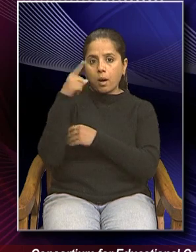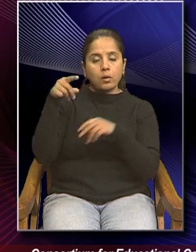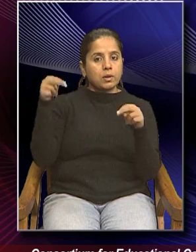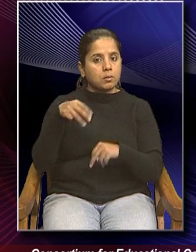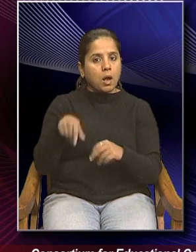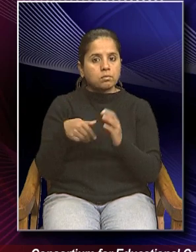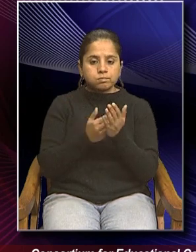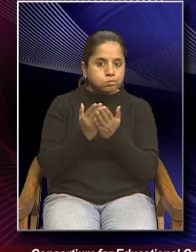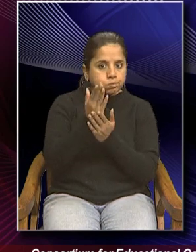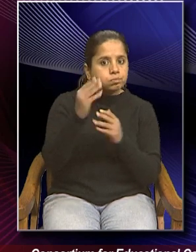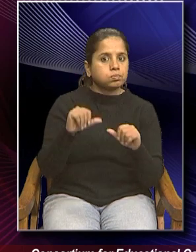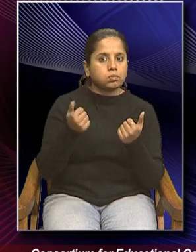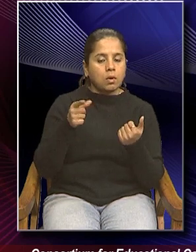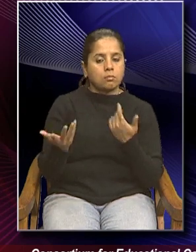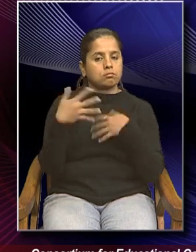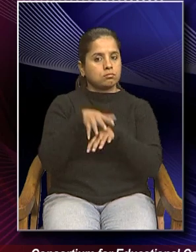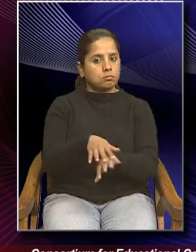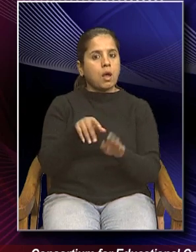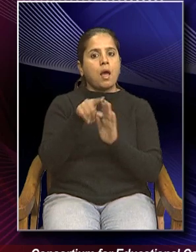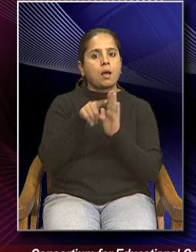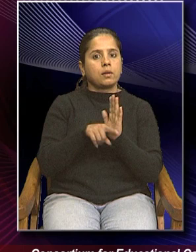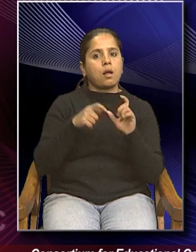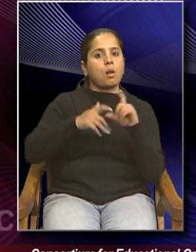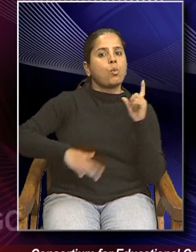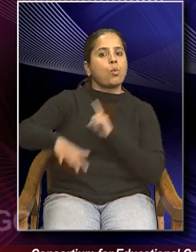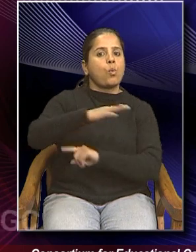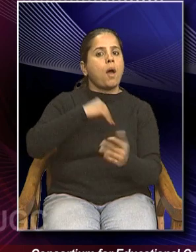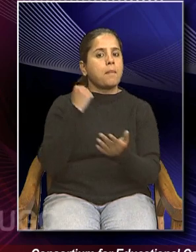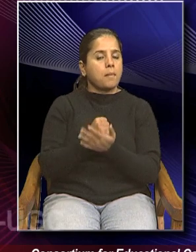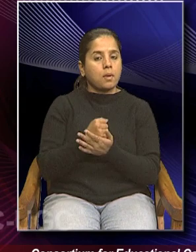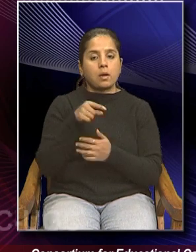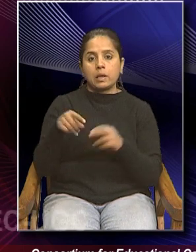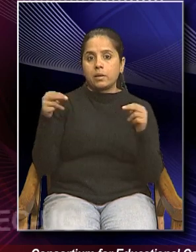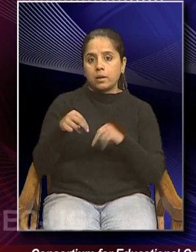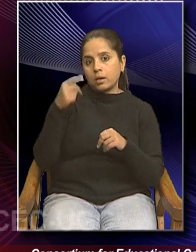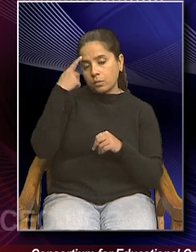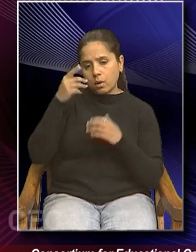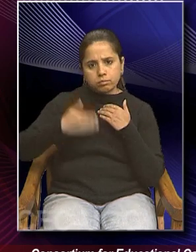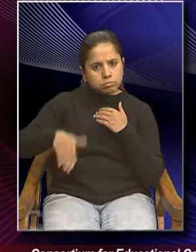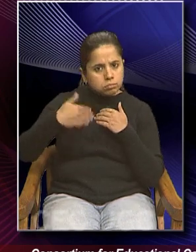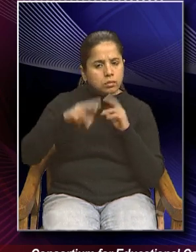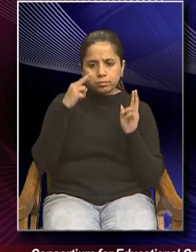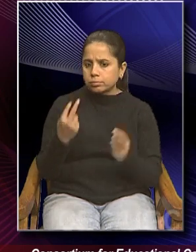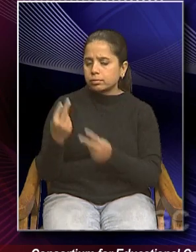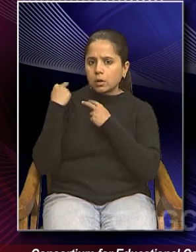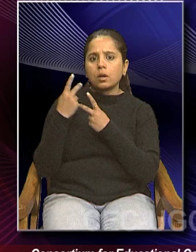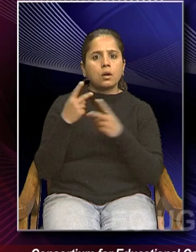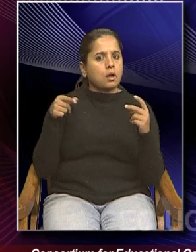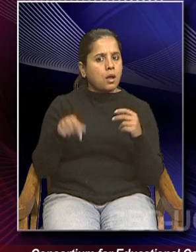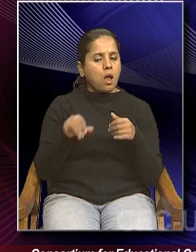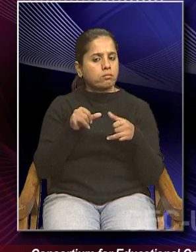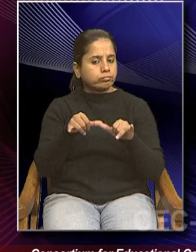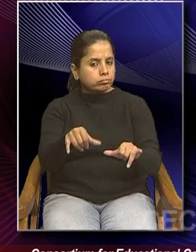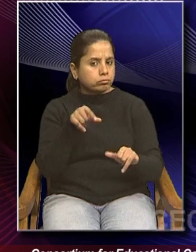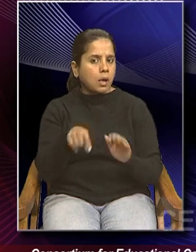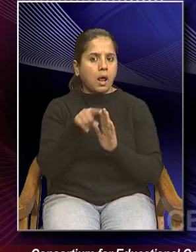to navigate and integrate ethical environment where the need for continuous reflection and adjustment of